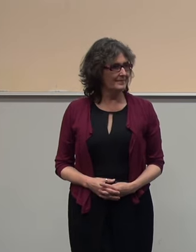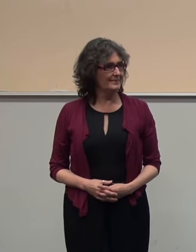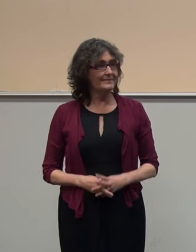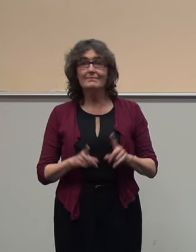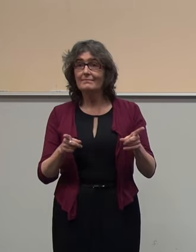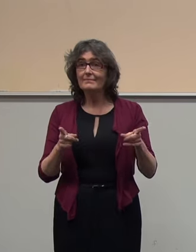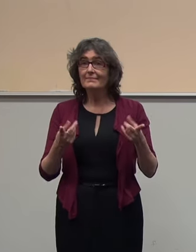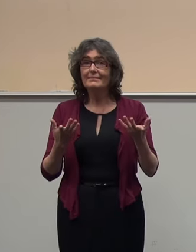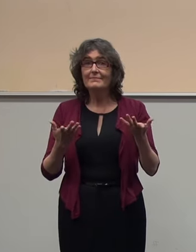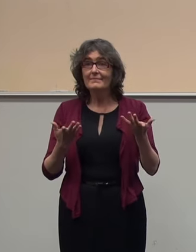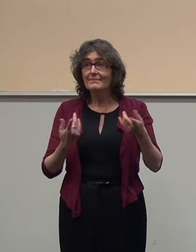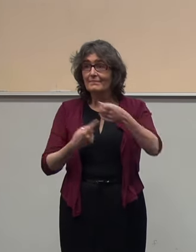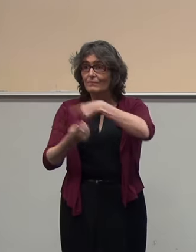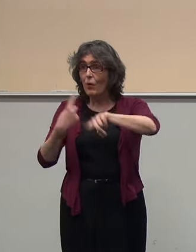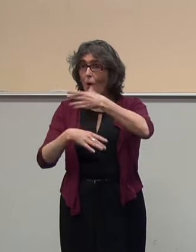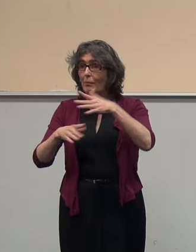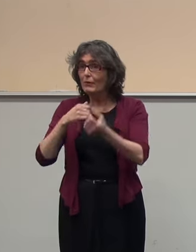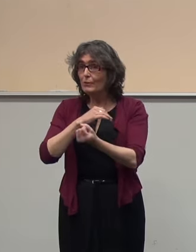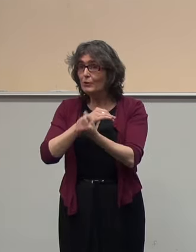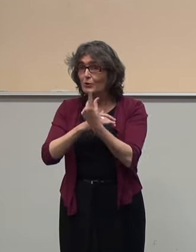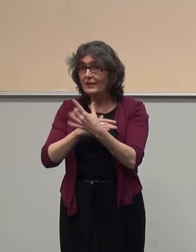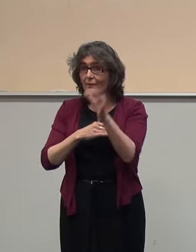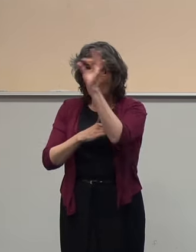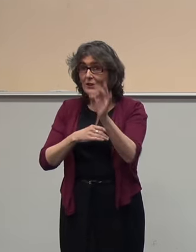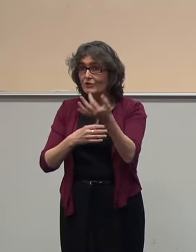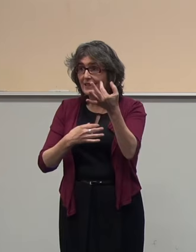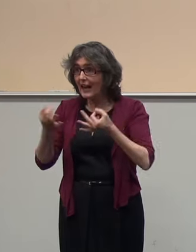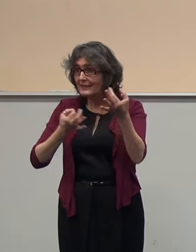Has everyone had a chance to ask the questions they want?